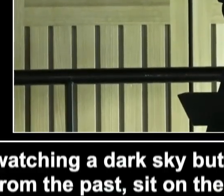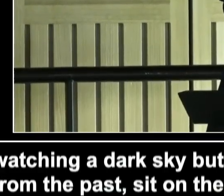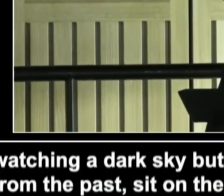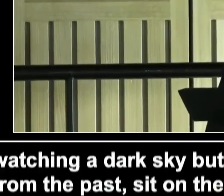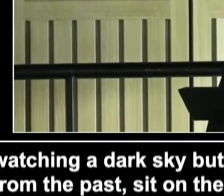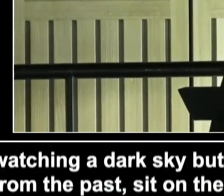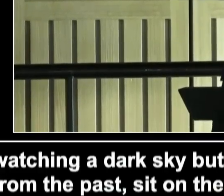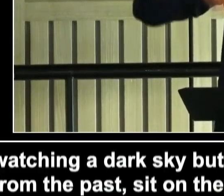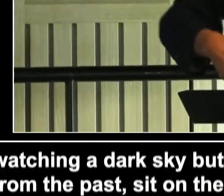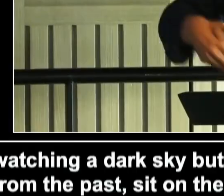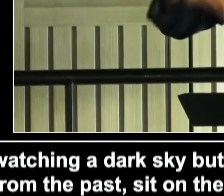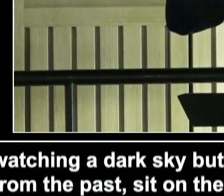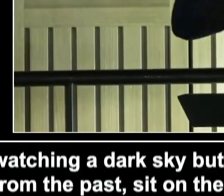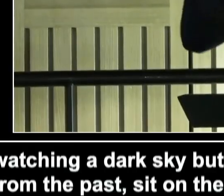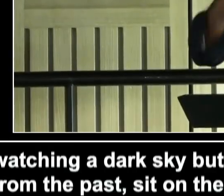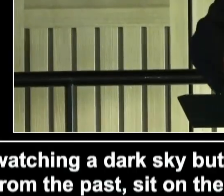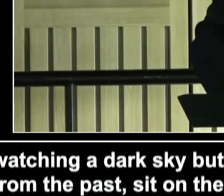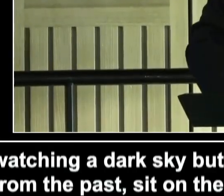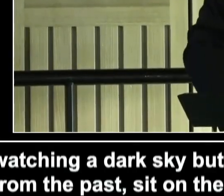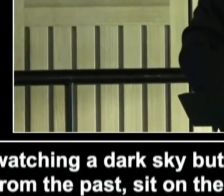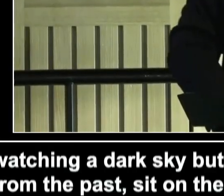Watch the sunrise in the morning.